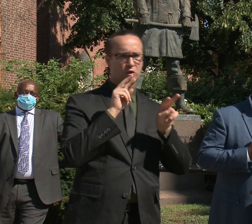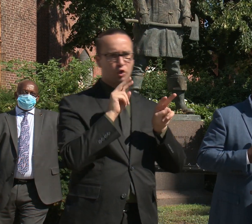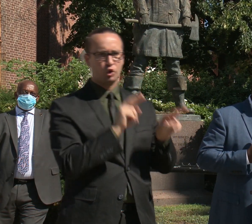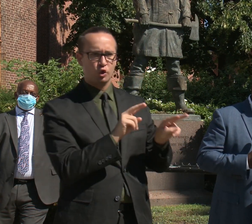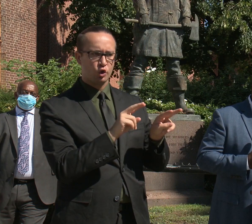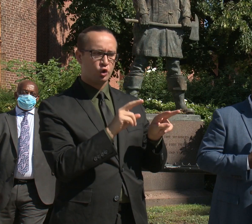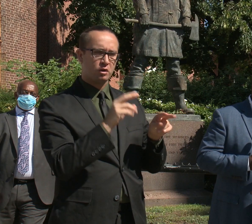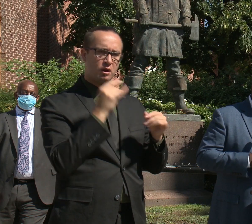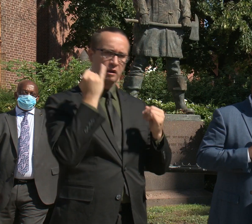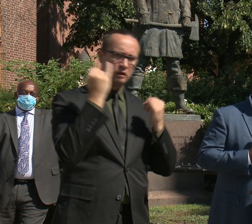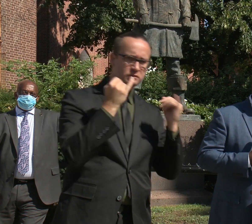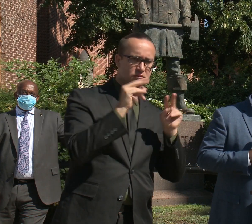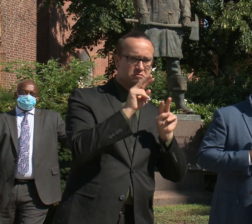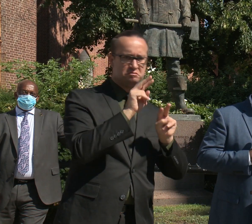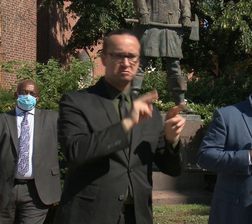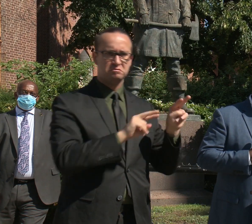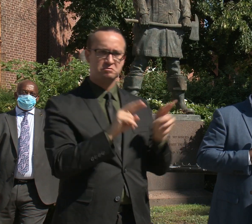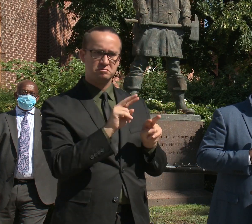find that at